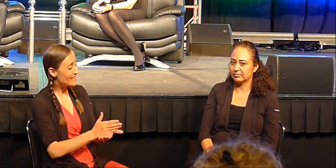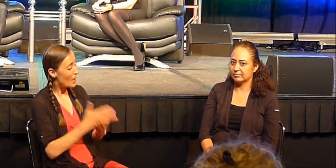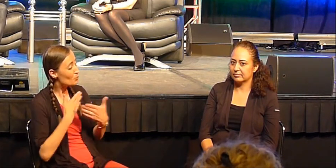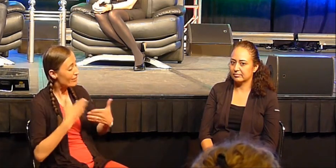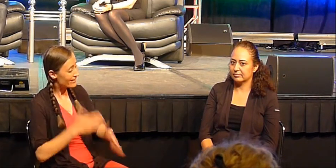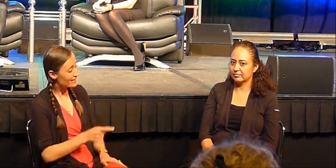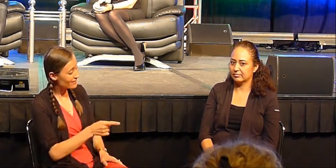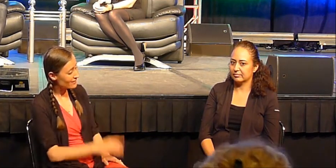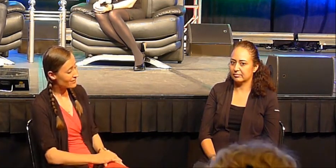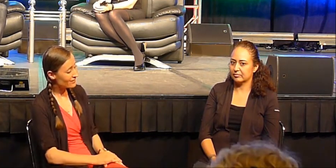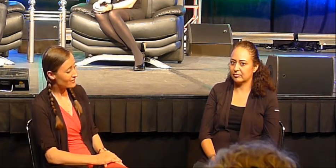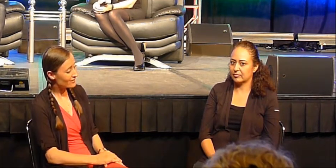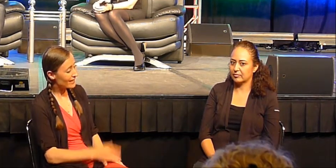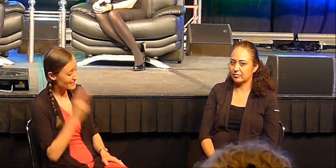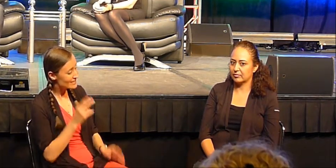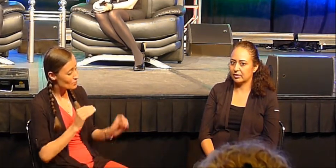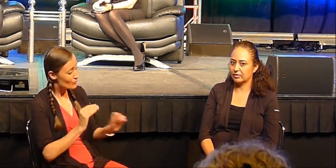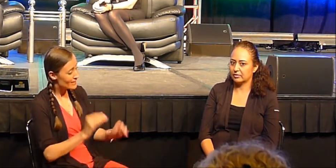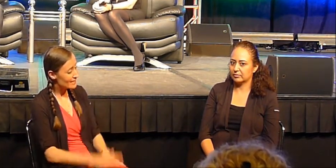breathing.